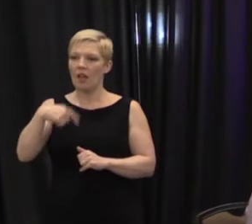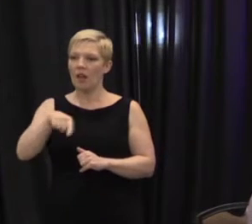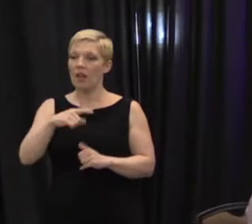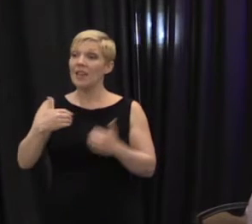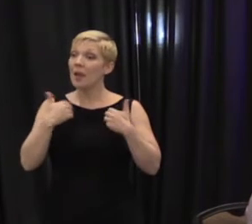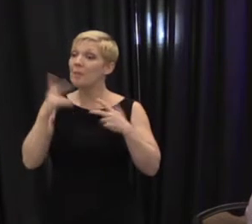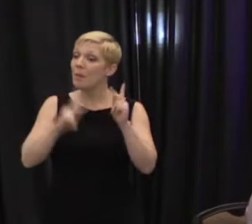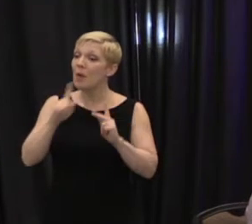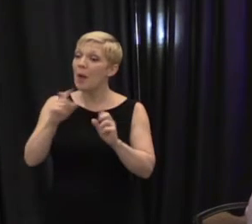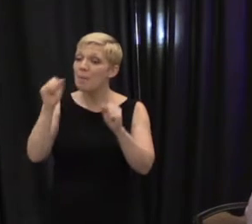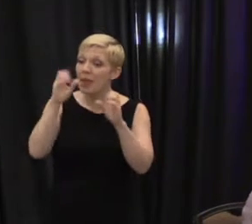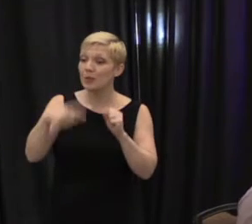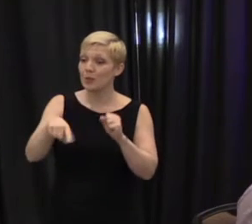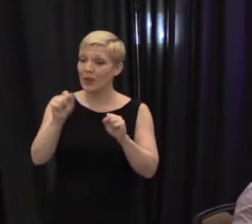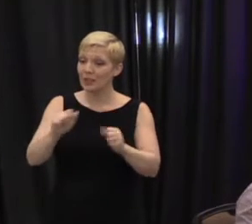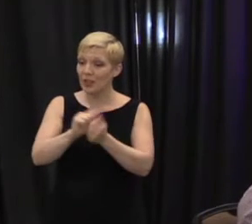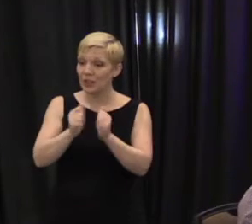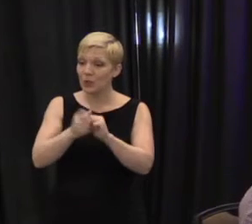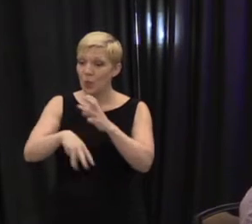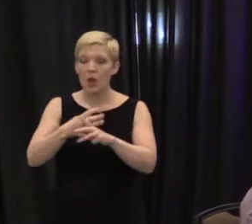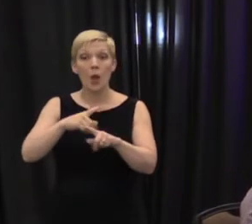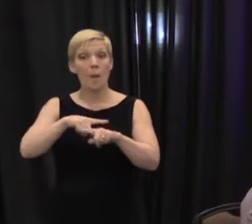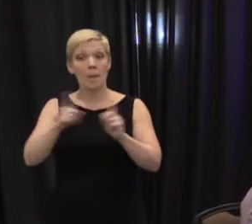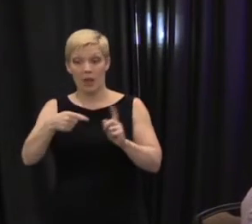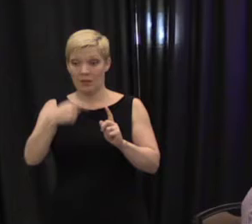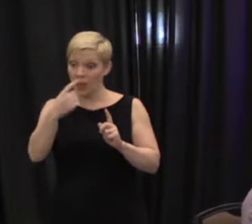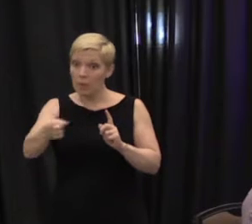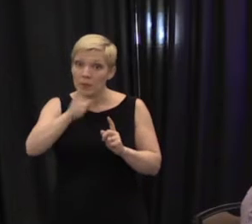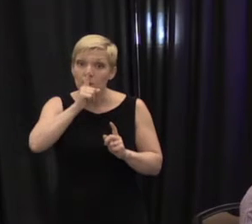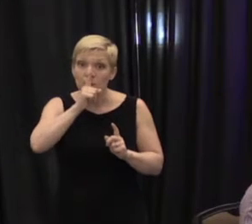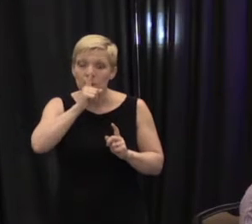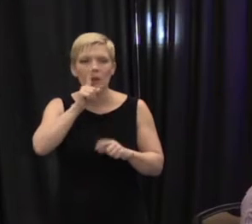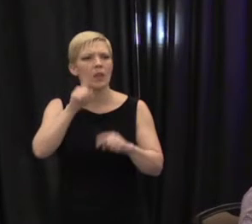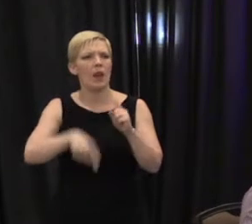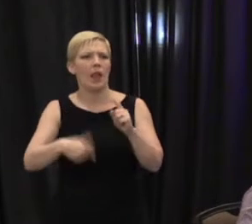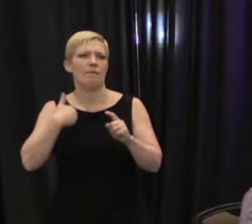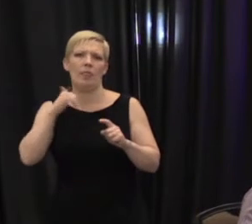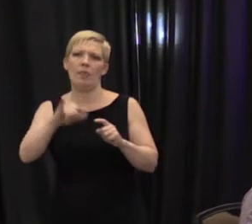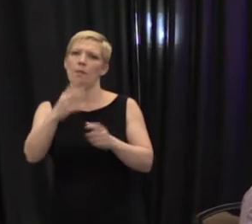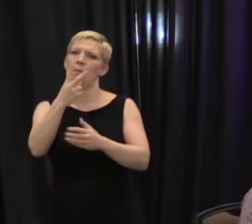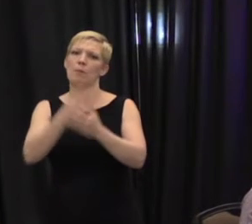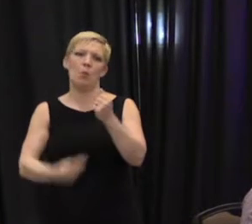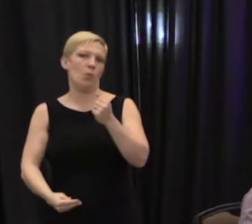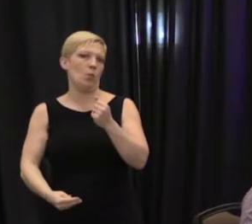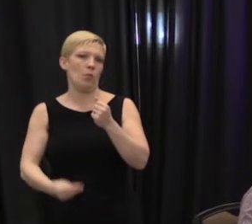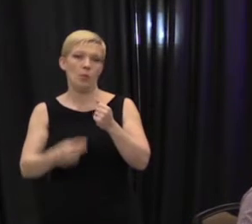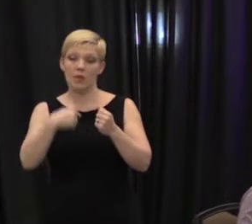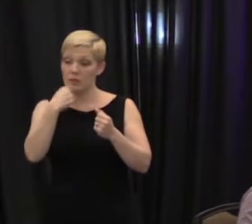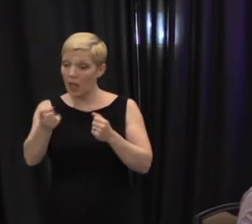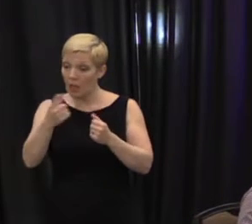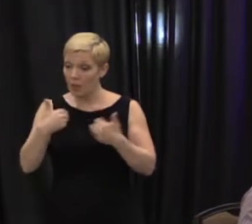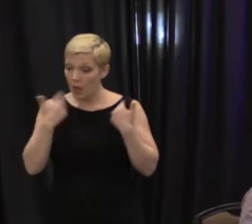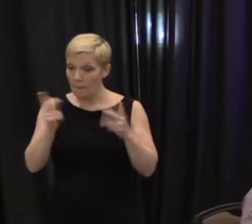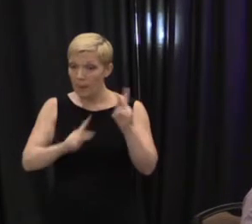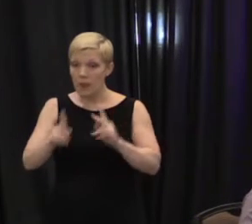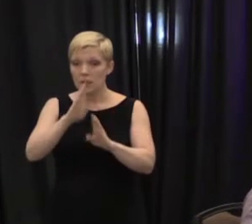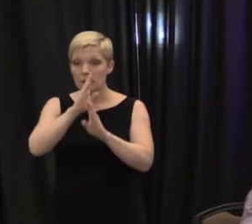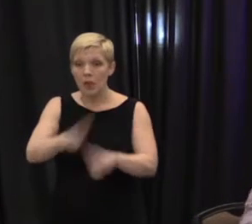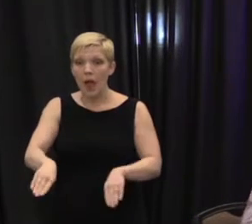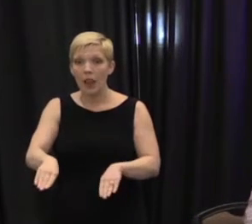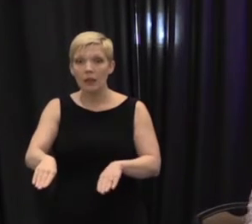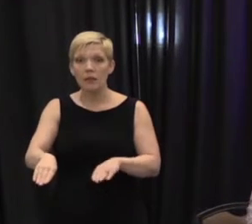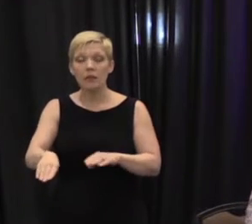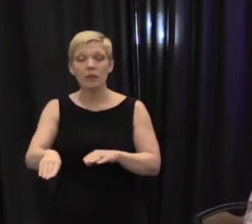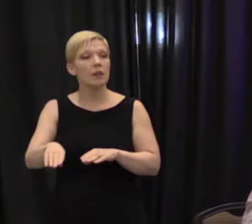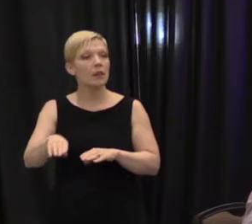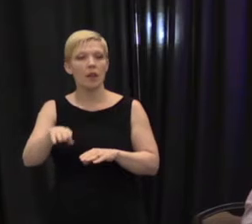so amazing and will change the world. And I'm just like, you can't have it both ways. You cannot tell young people to be silent and just